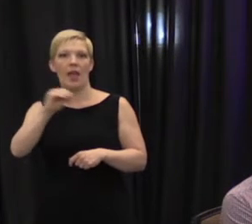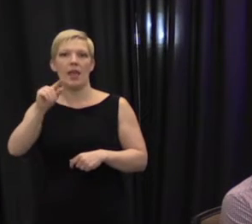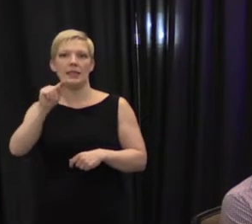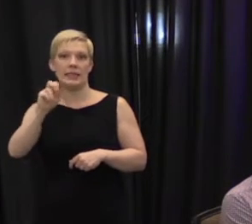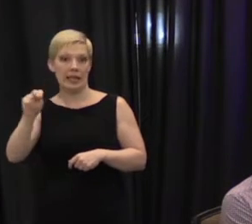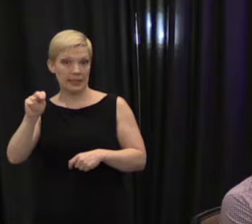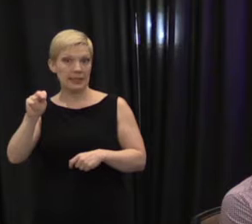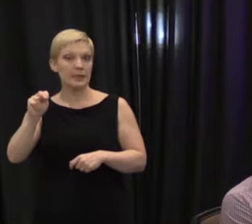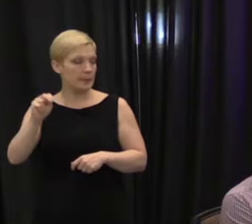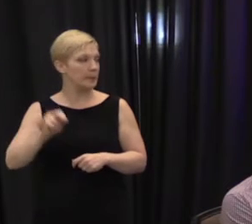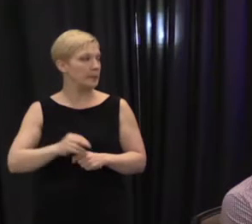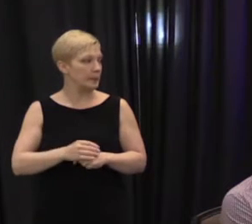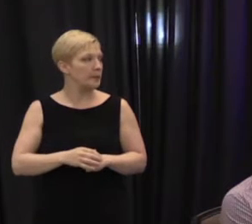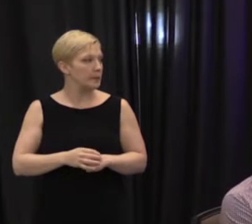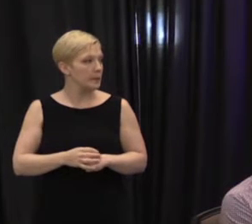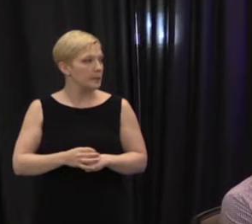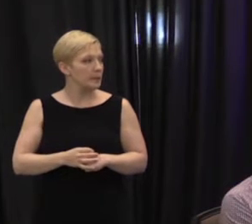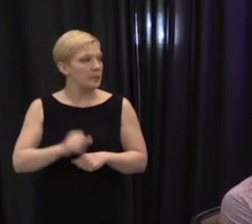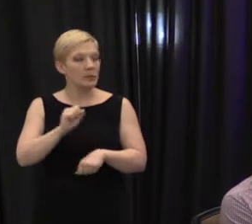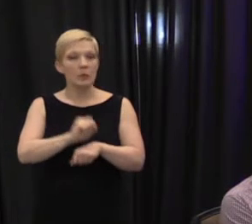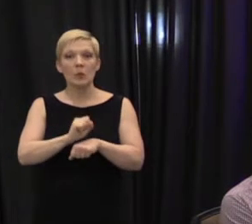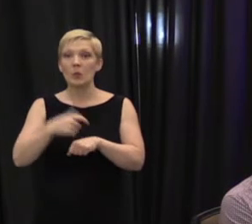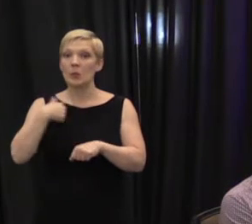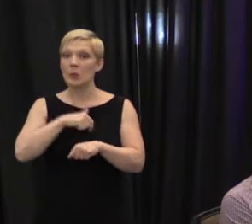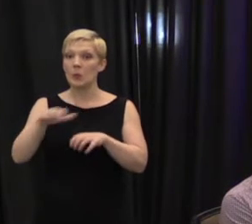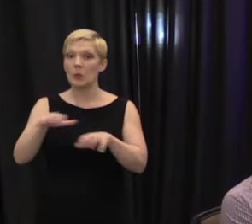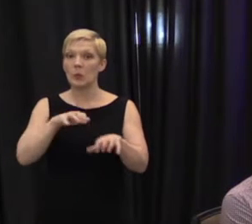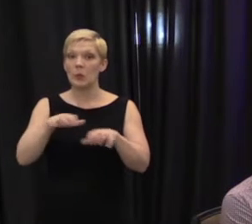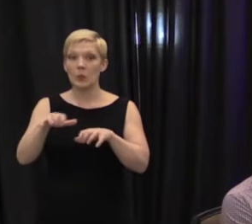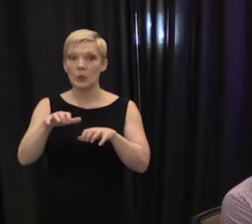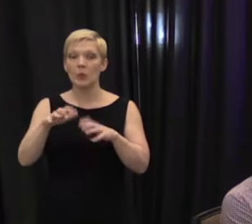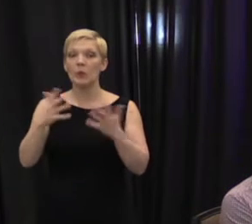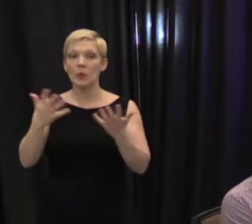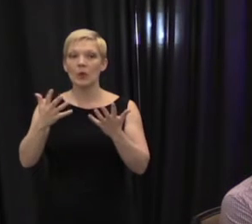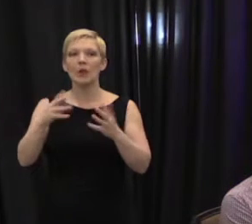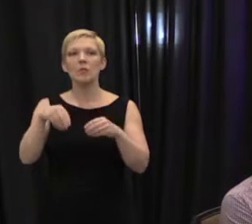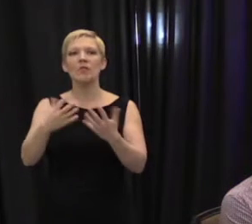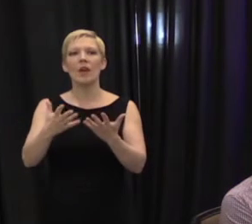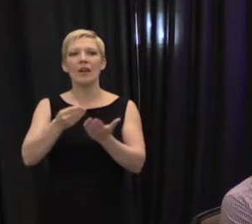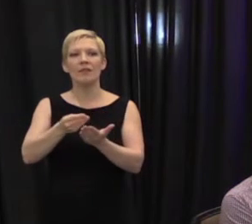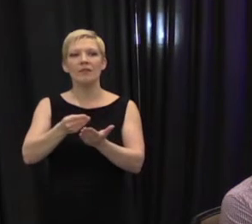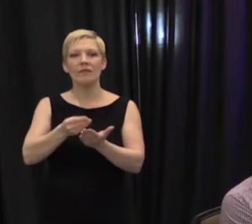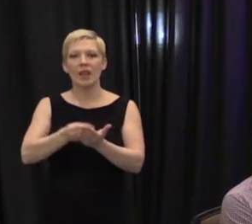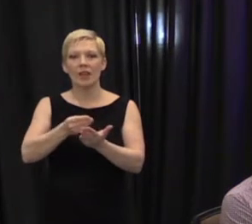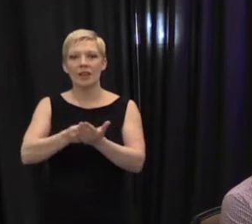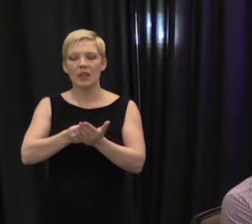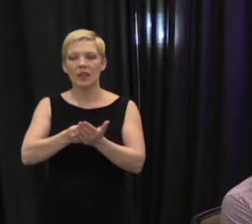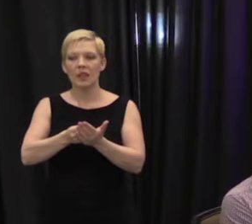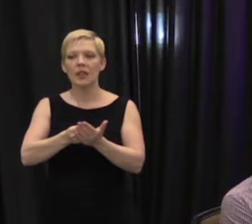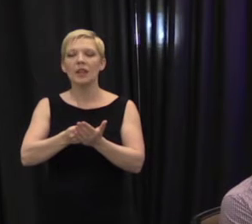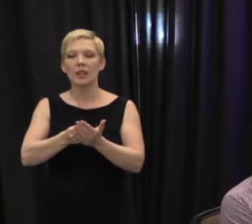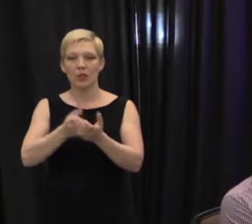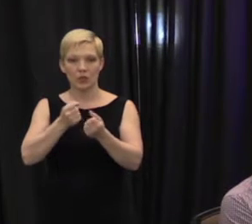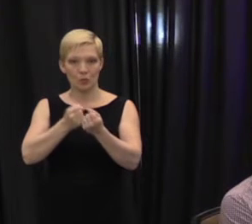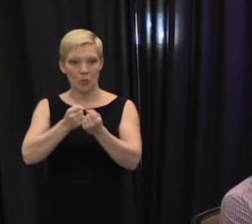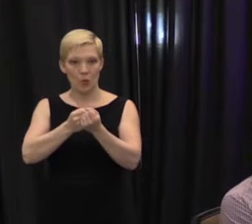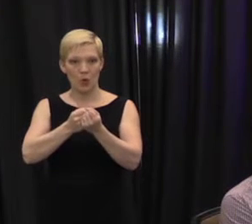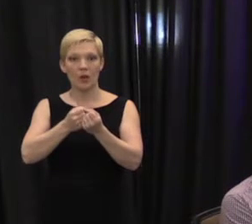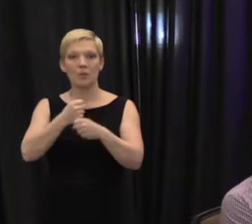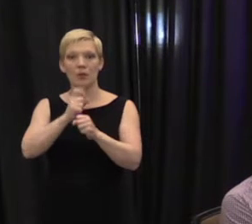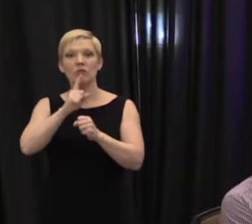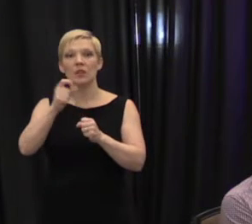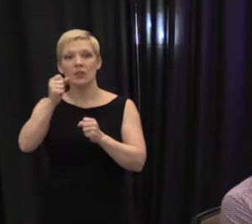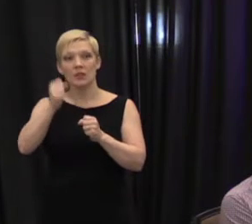Tennessee. And the work that we do, what we do is we provide funding and logistical support to ensure that Southerners